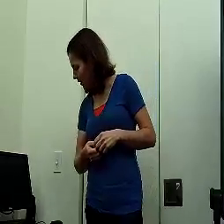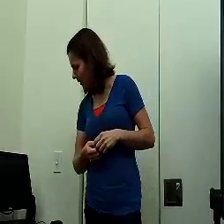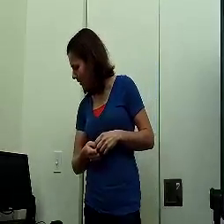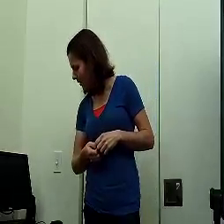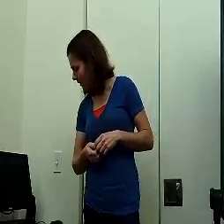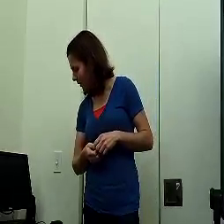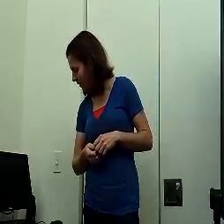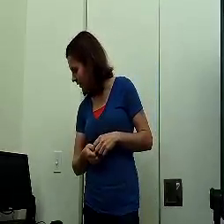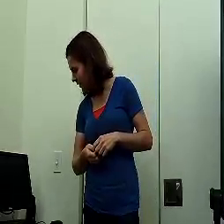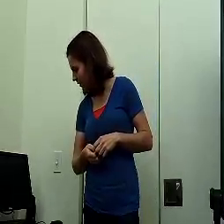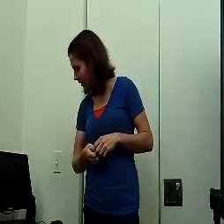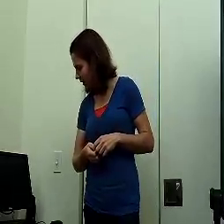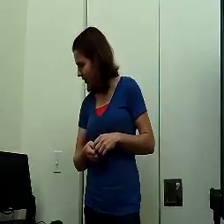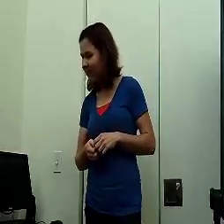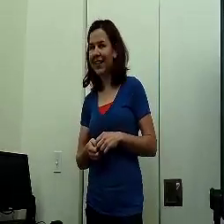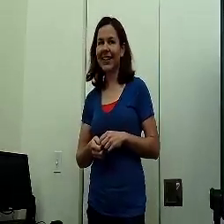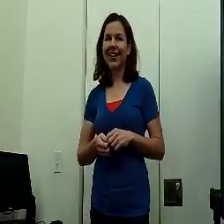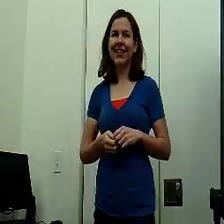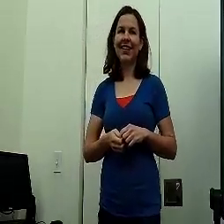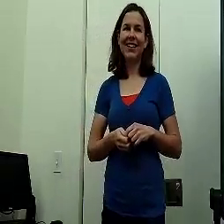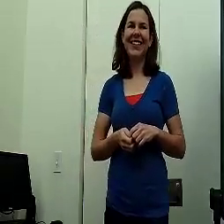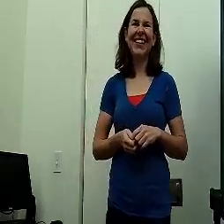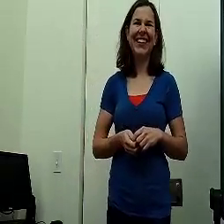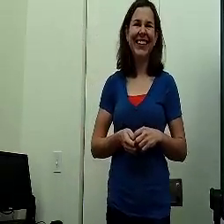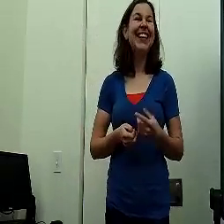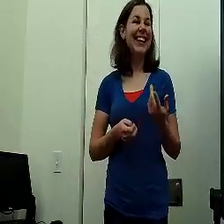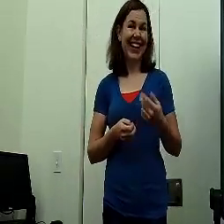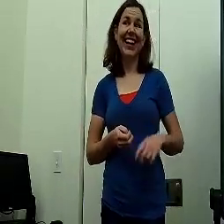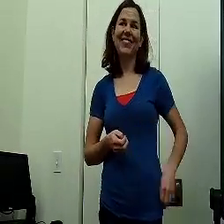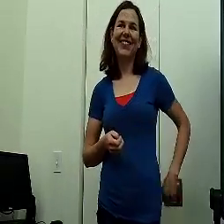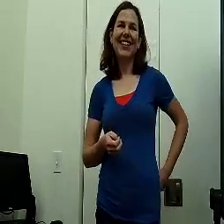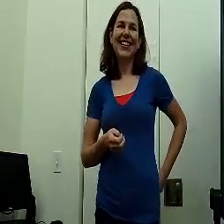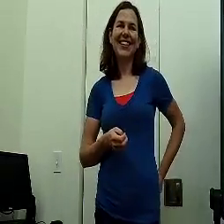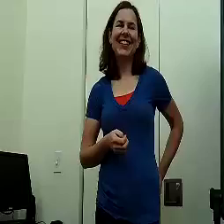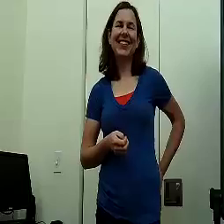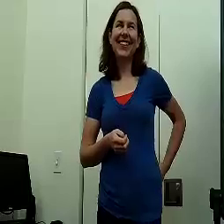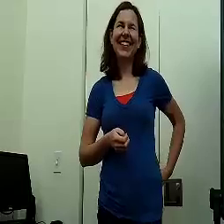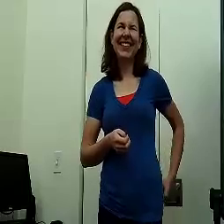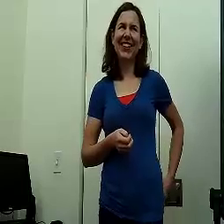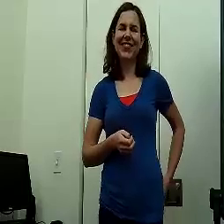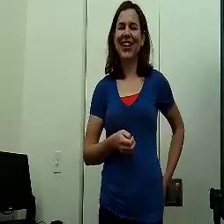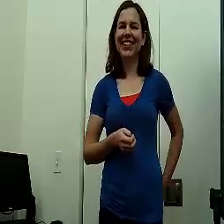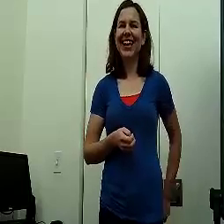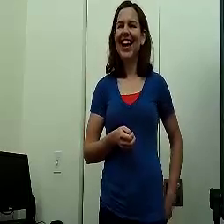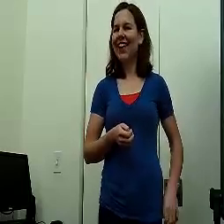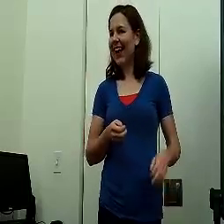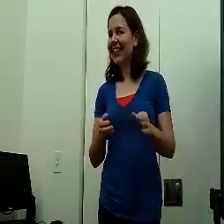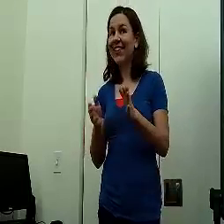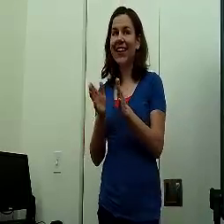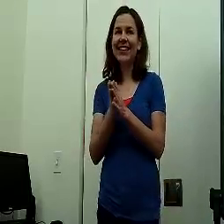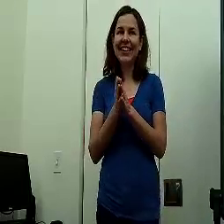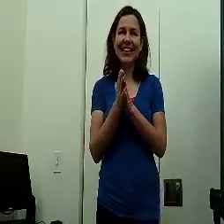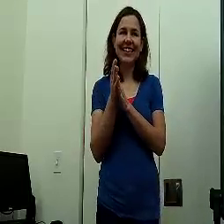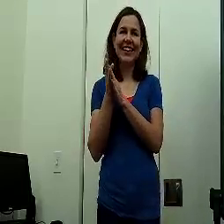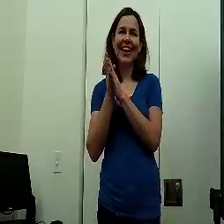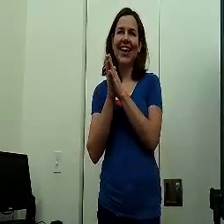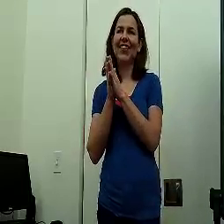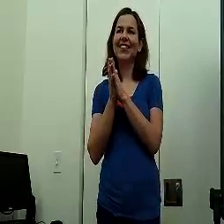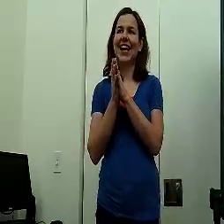cherries hanging from I was this. pronouncing it cheery. Yeah. 2 E's instead of 2 R's. Okay, so this is another